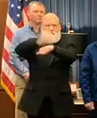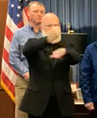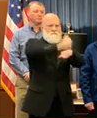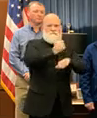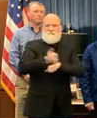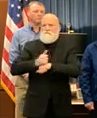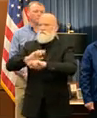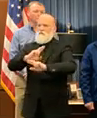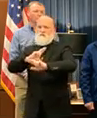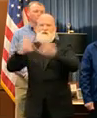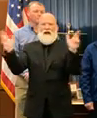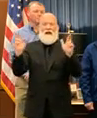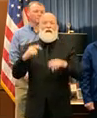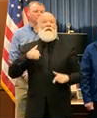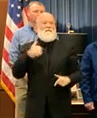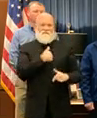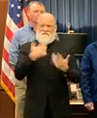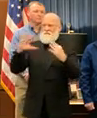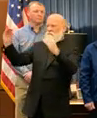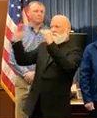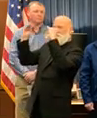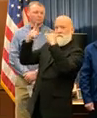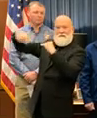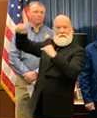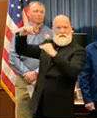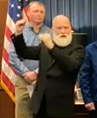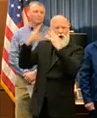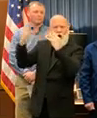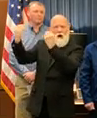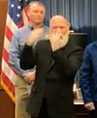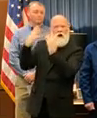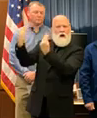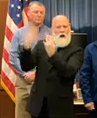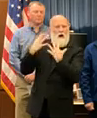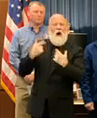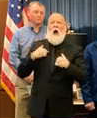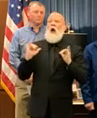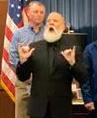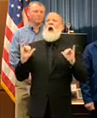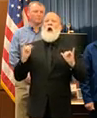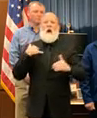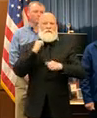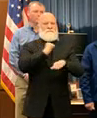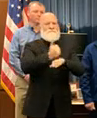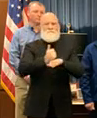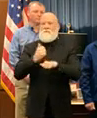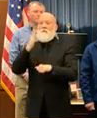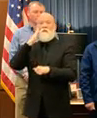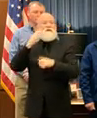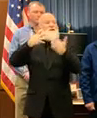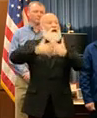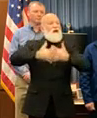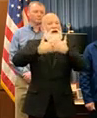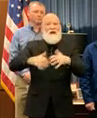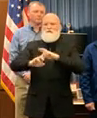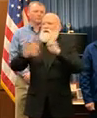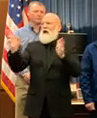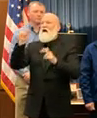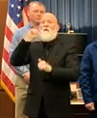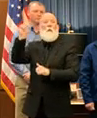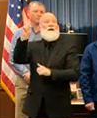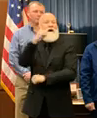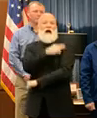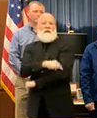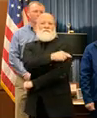talked about us moving generators to predisposed locations. So if we have healthcare facilities or other facilities that